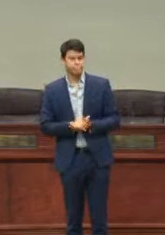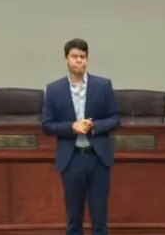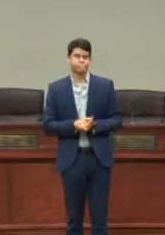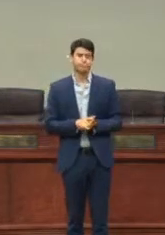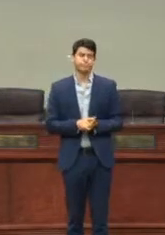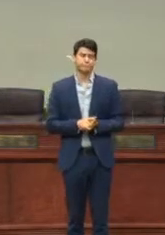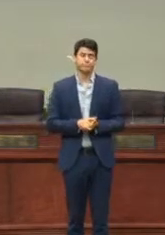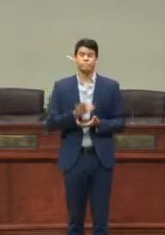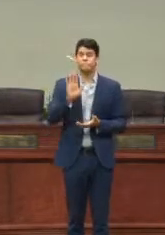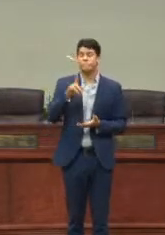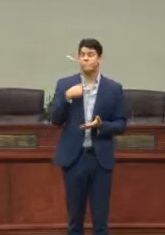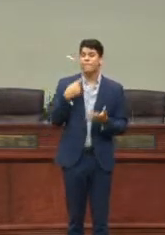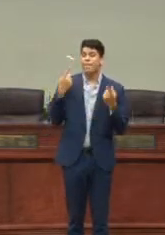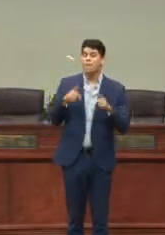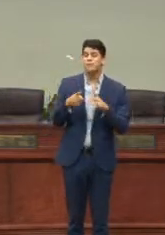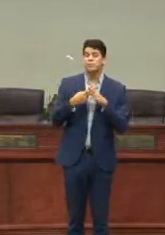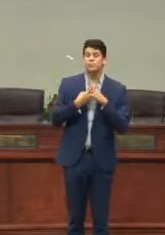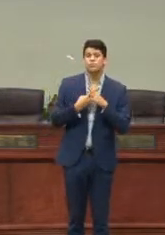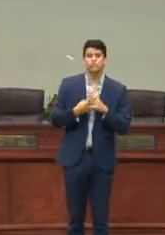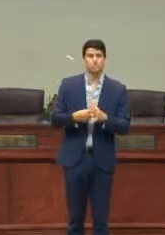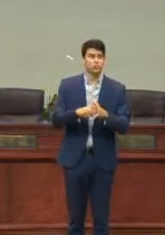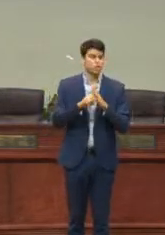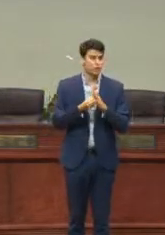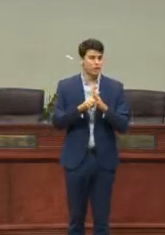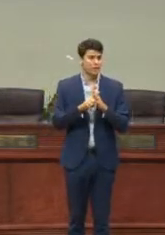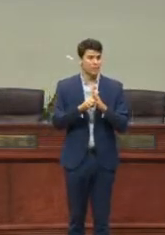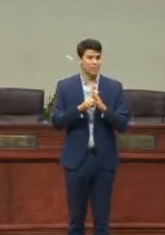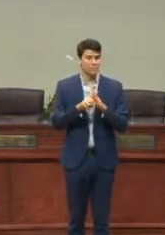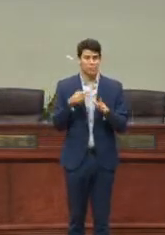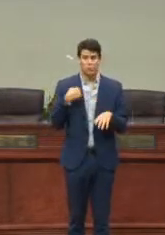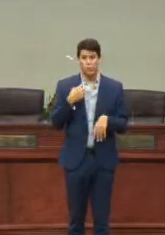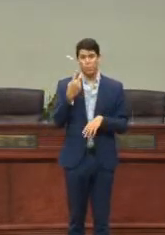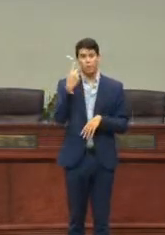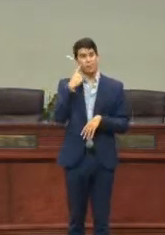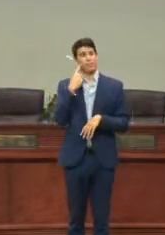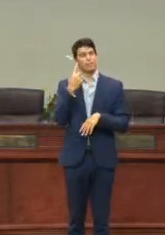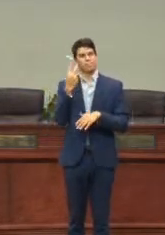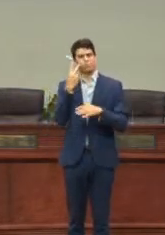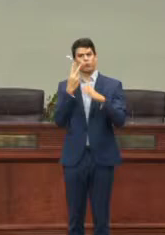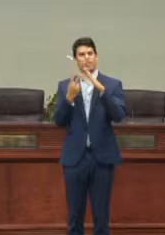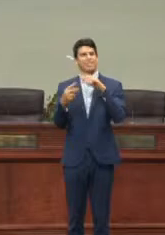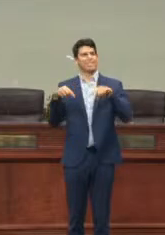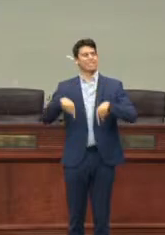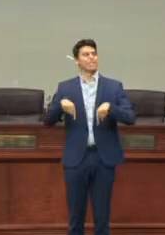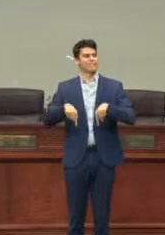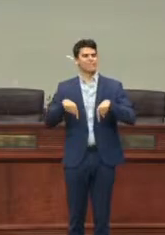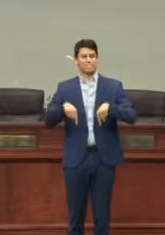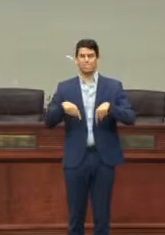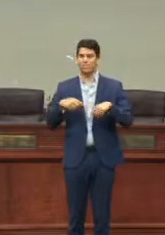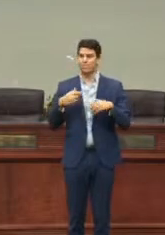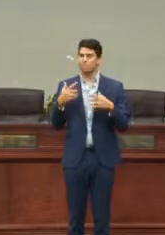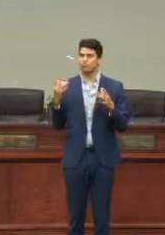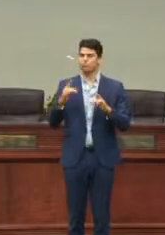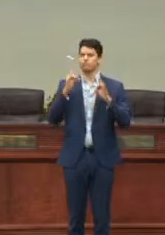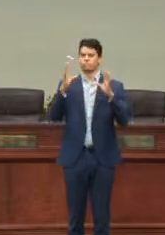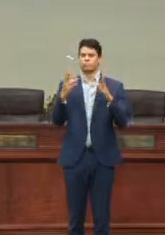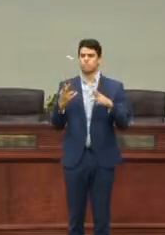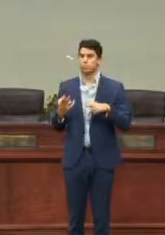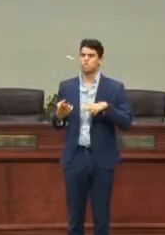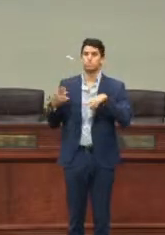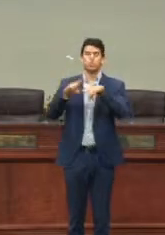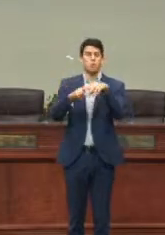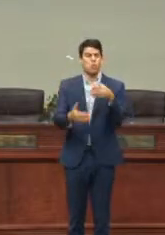When we started, I don't know that any of us really anticipated that nearly 1,400